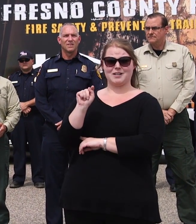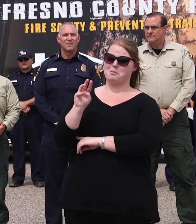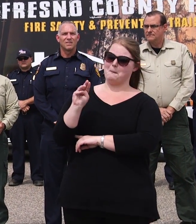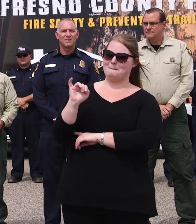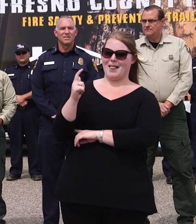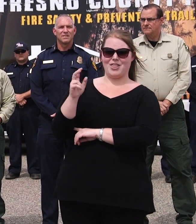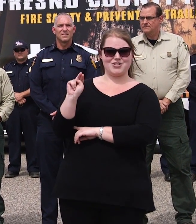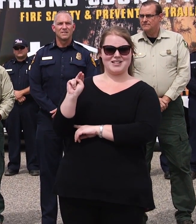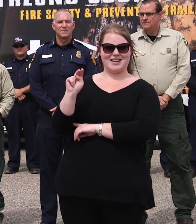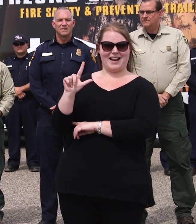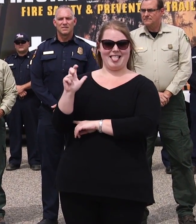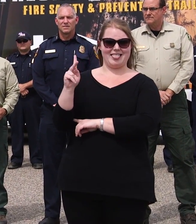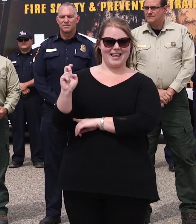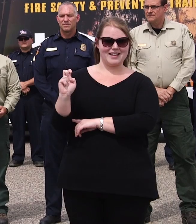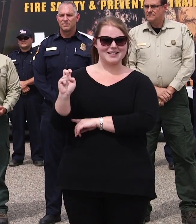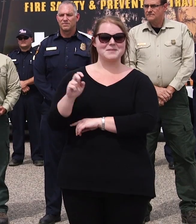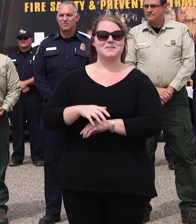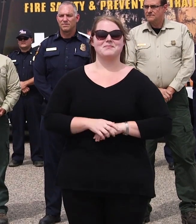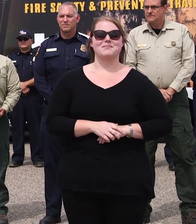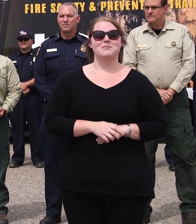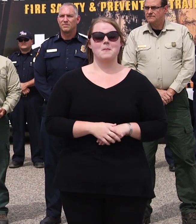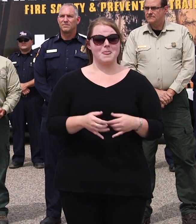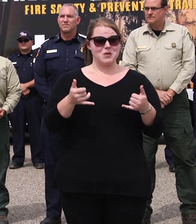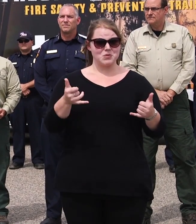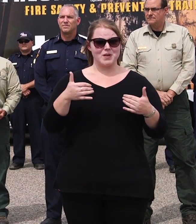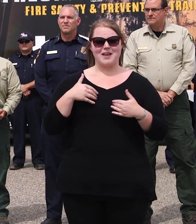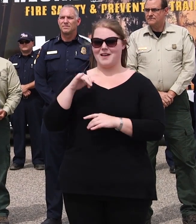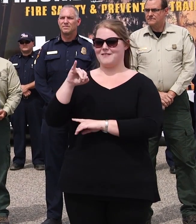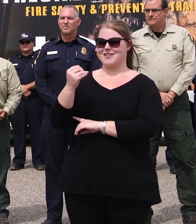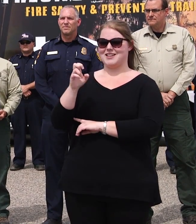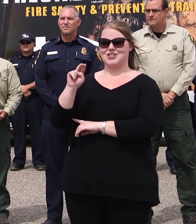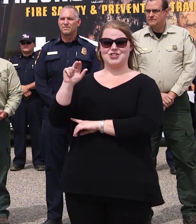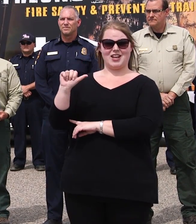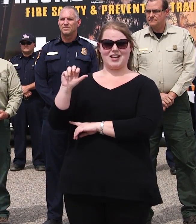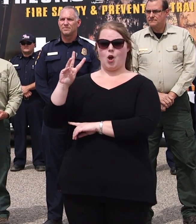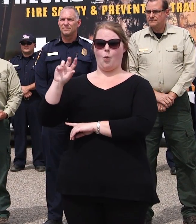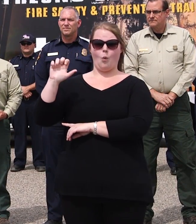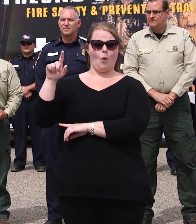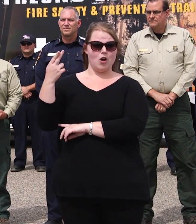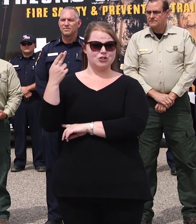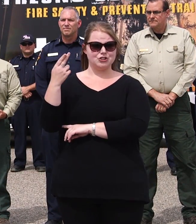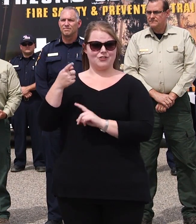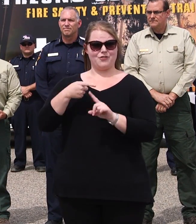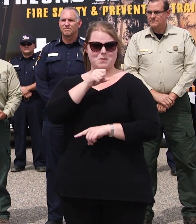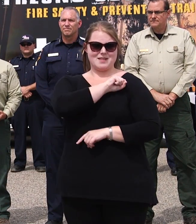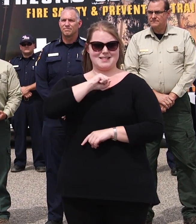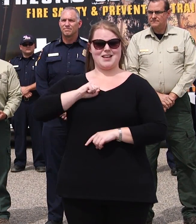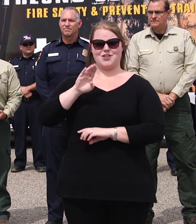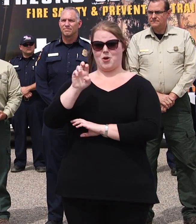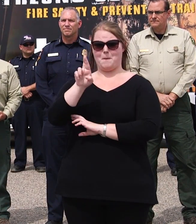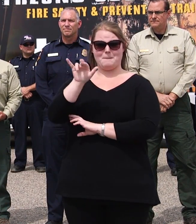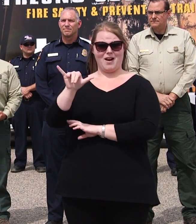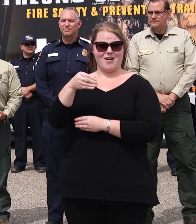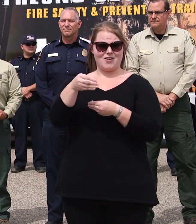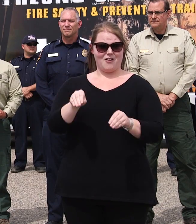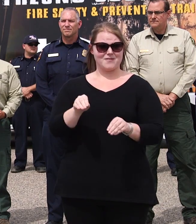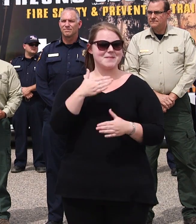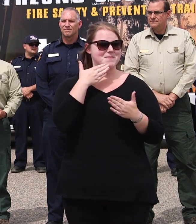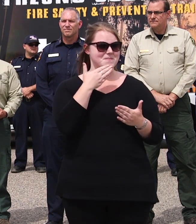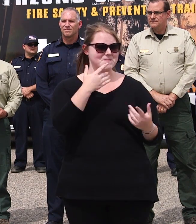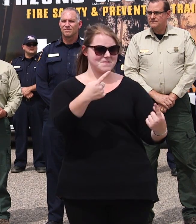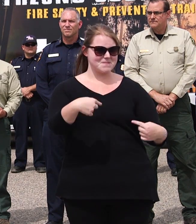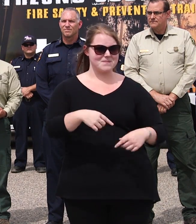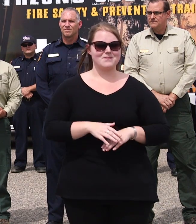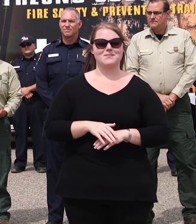Lake. With us today we have Jenna Walsh from Senator Berryhill's office. Welcome.